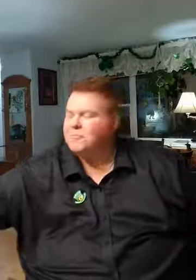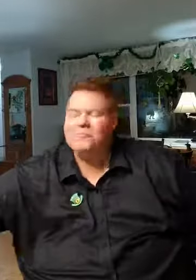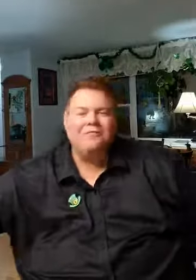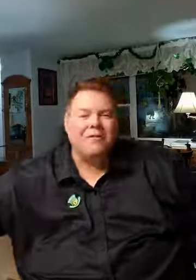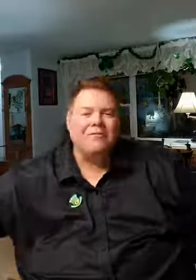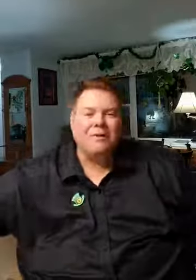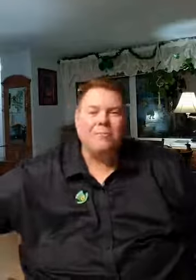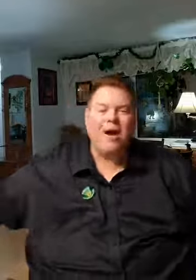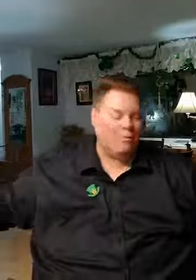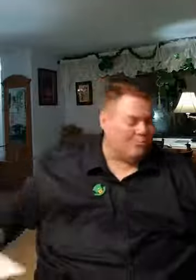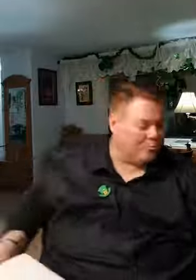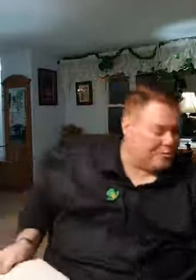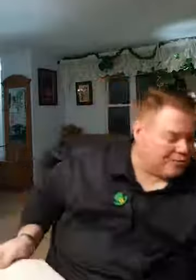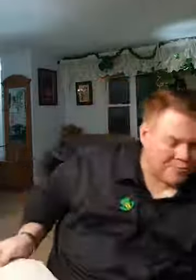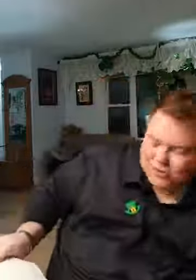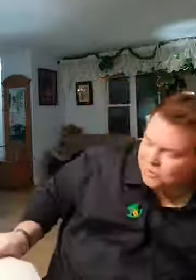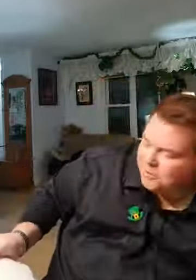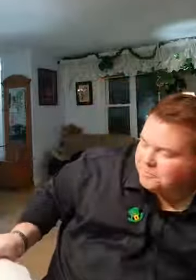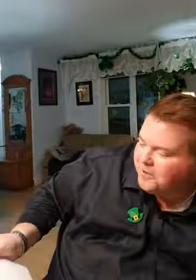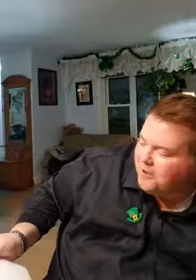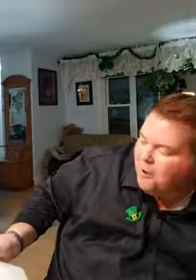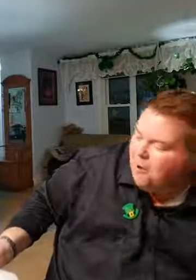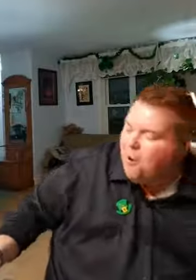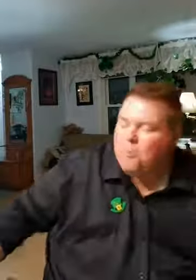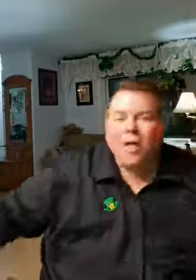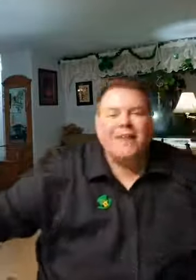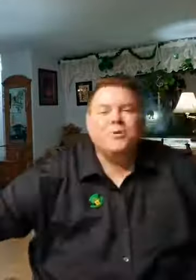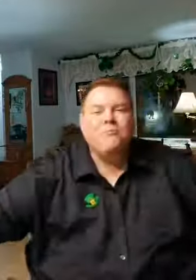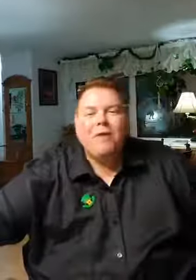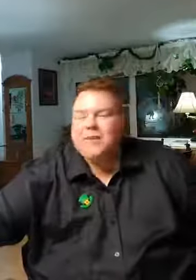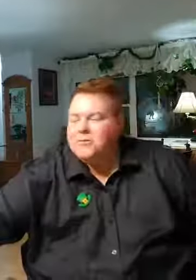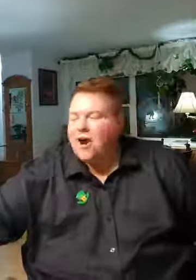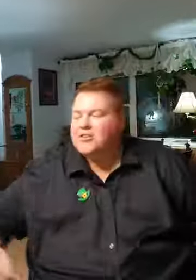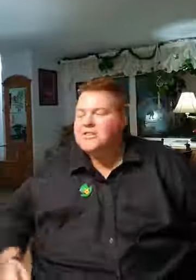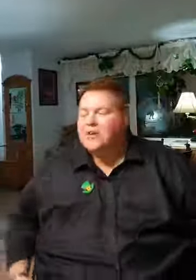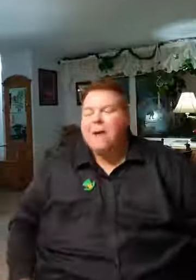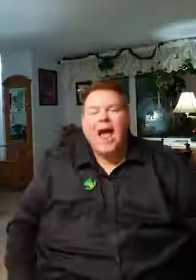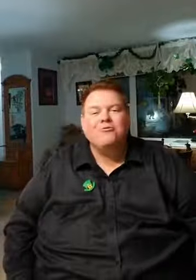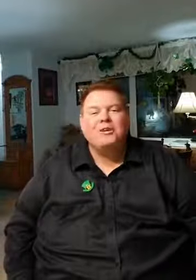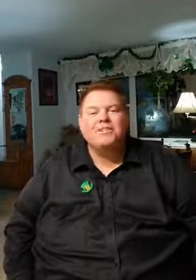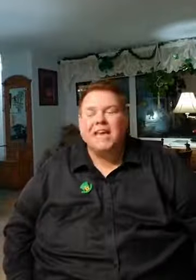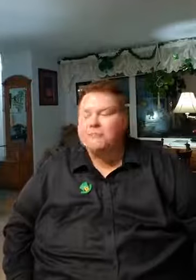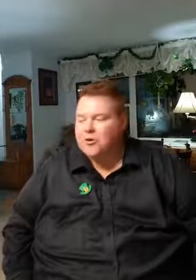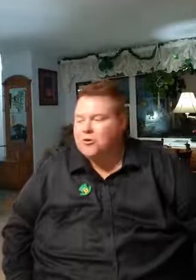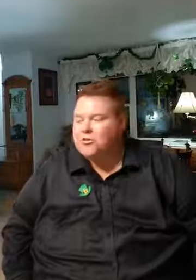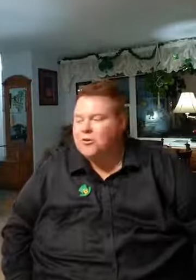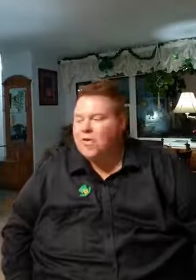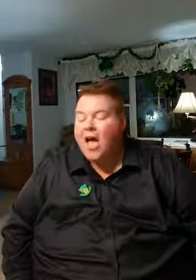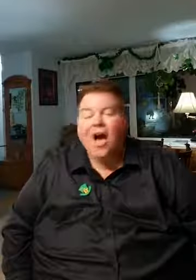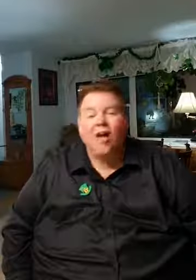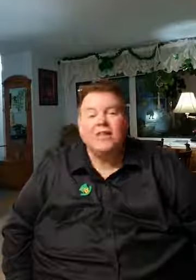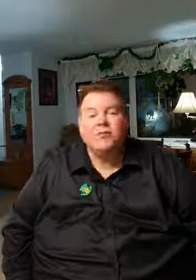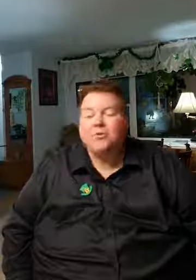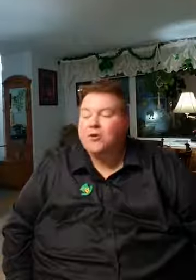Very, very powerful music for sure. Well, as we round out our St. Patrick's Day rehearsal, I'll leave you with a quote